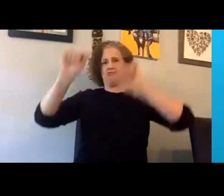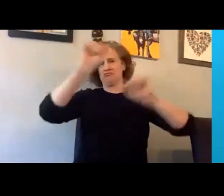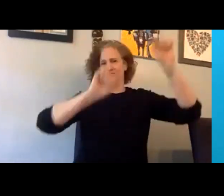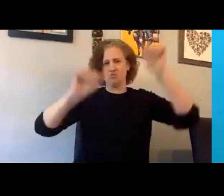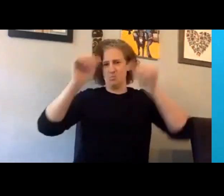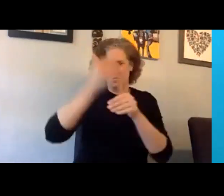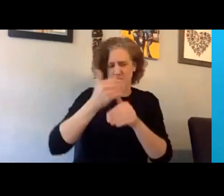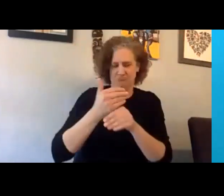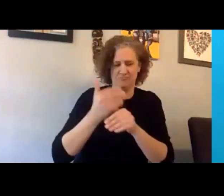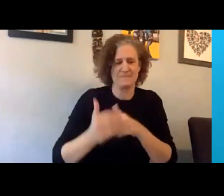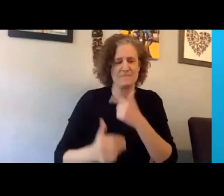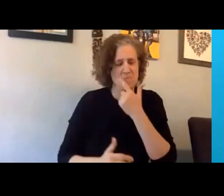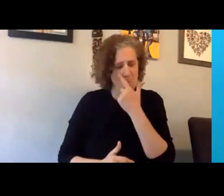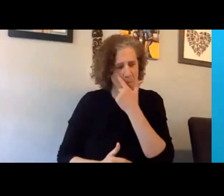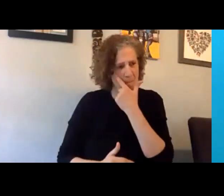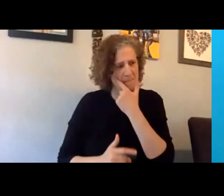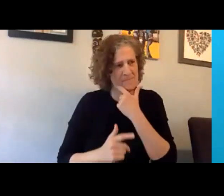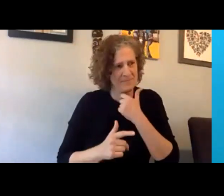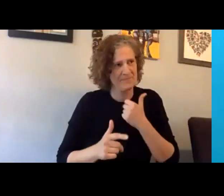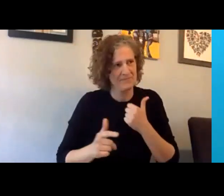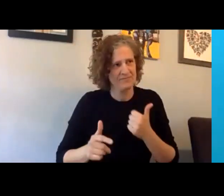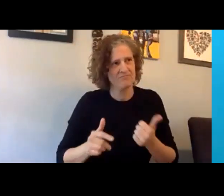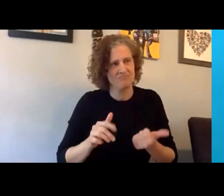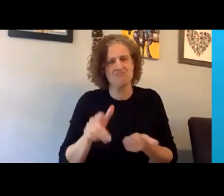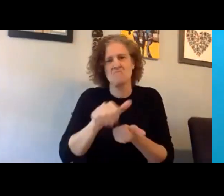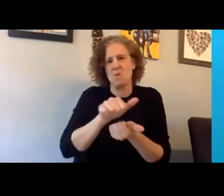your space. You wash a window like this.